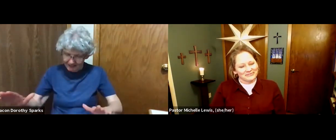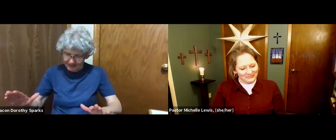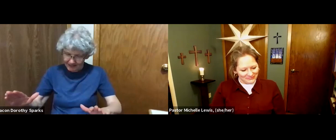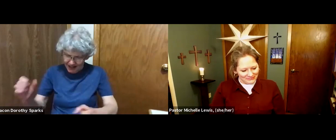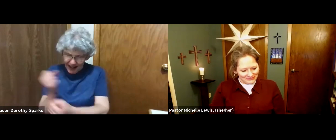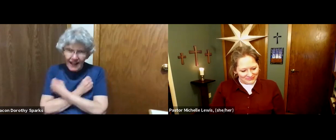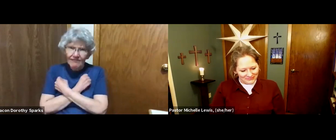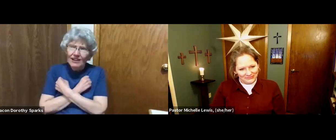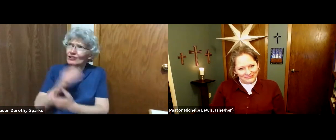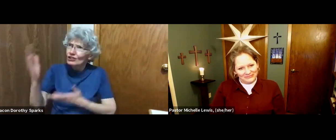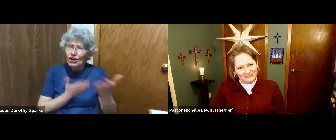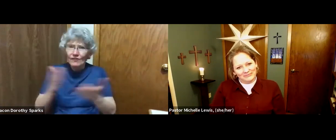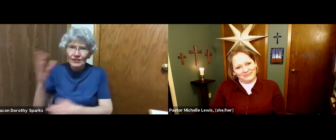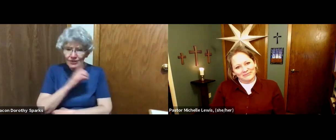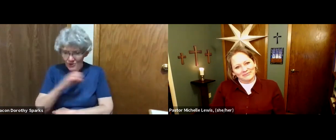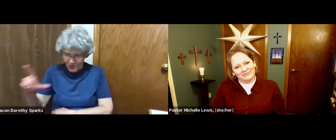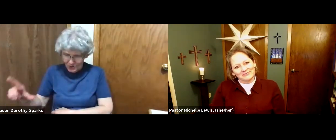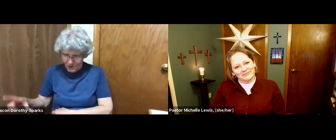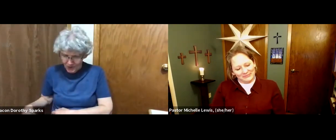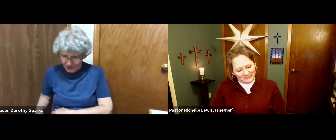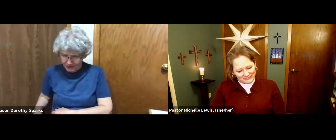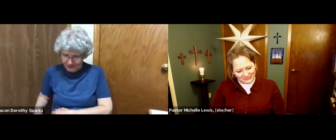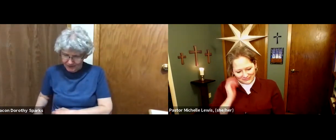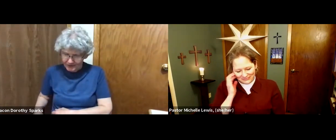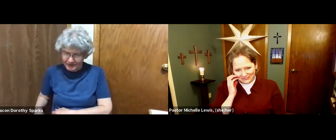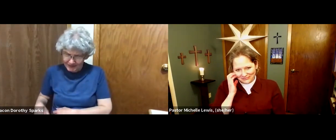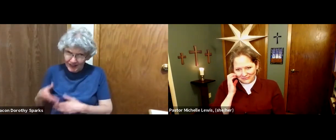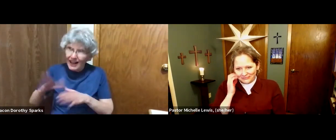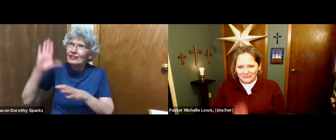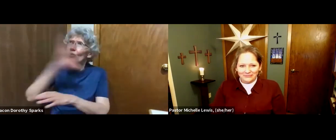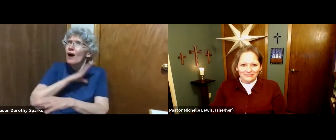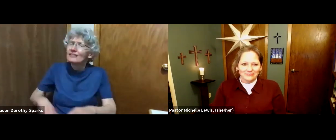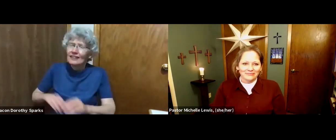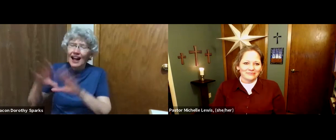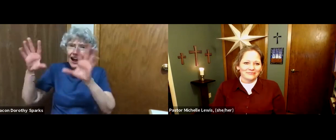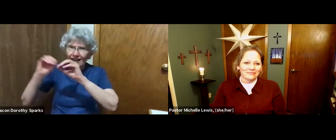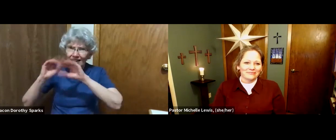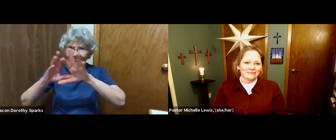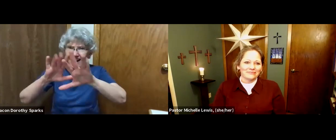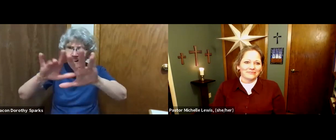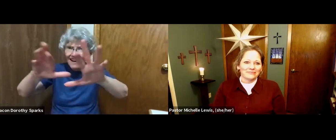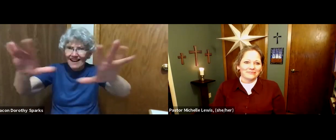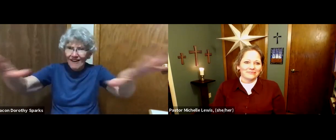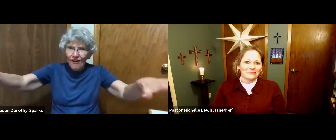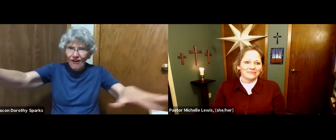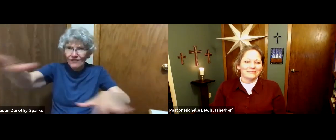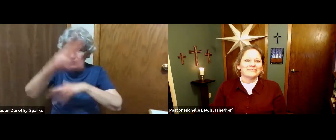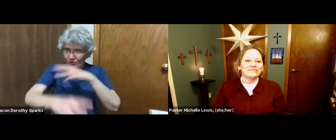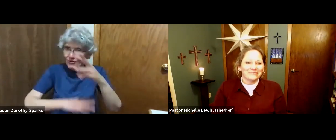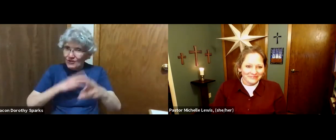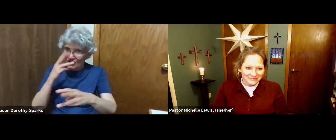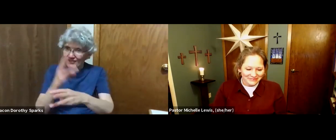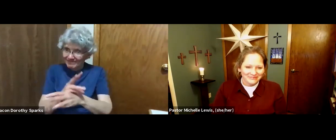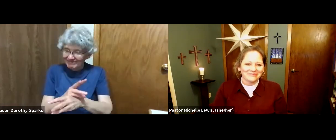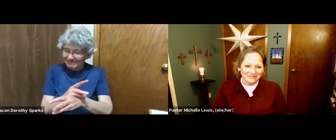Go in peace. Love and serve the Lord. Be the light of Christ.